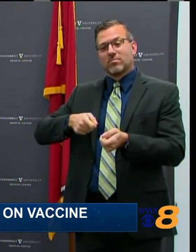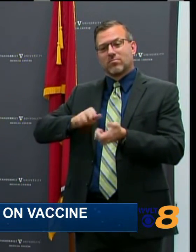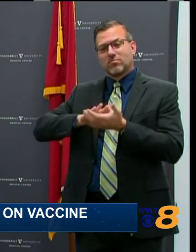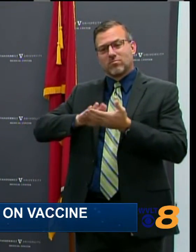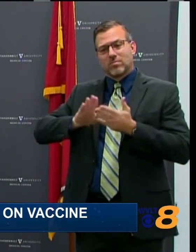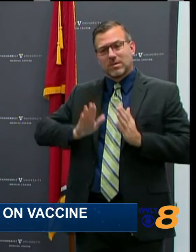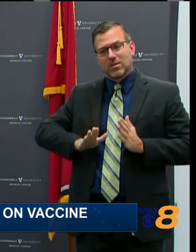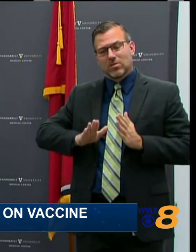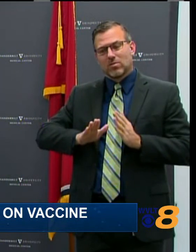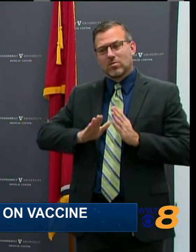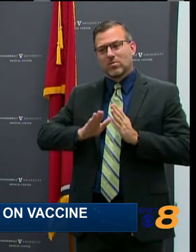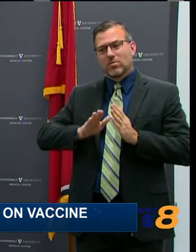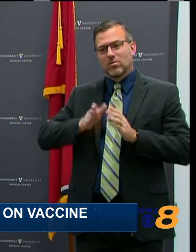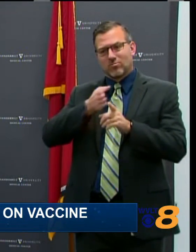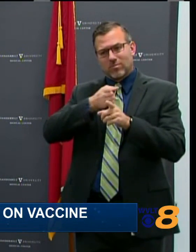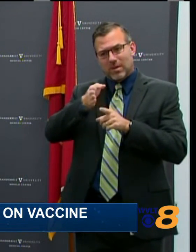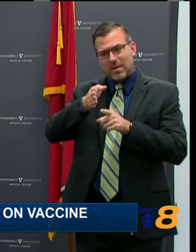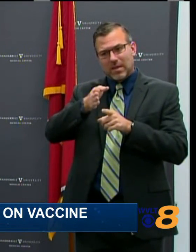it's a good department.